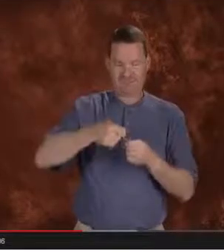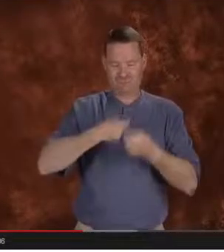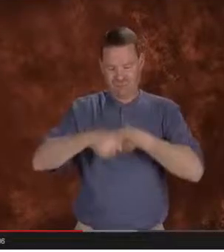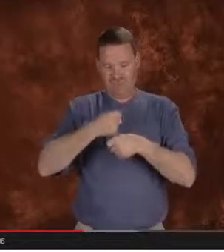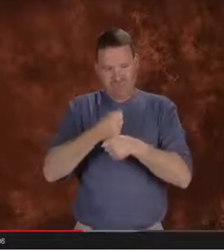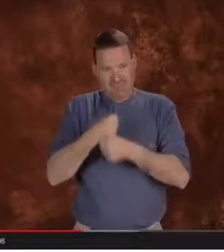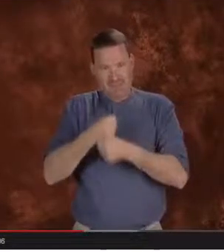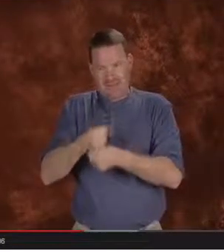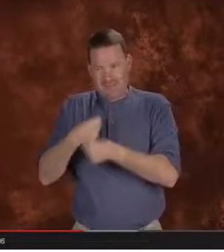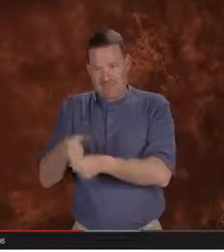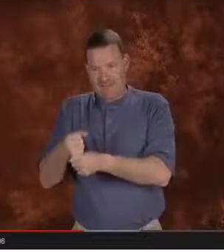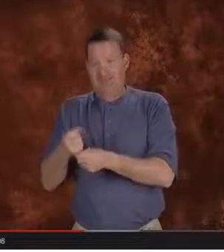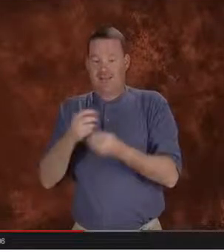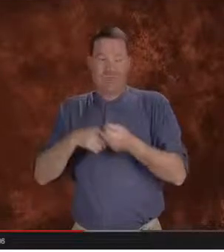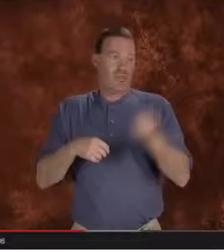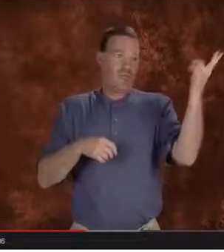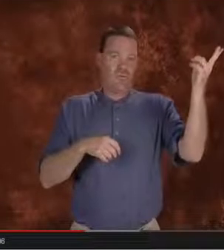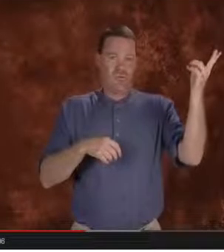plants create oxygen.